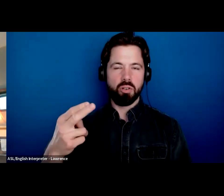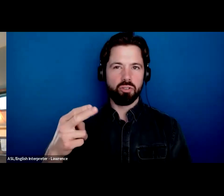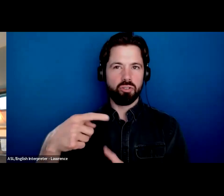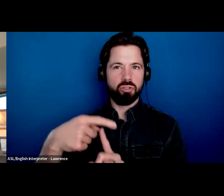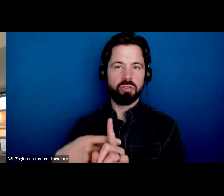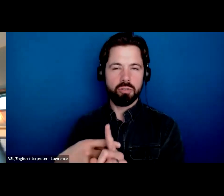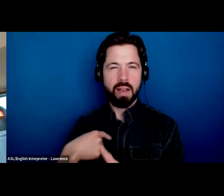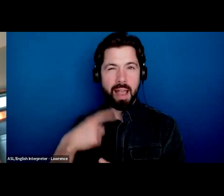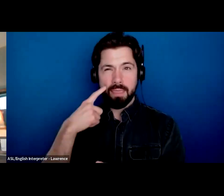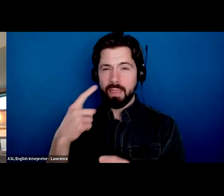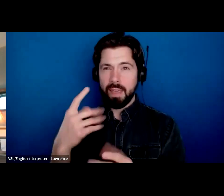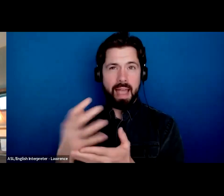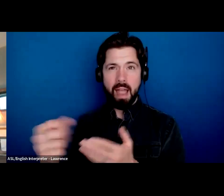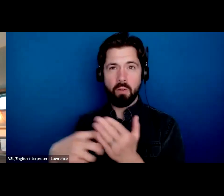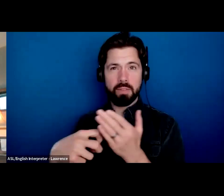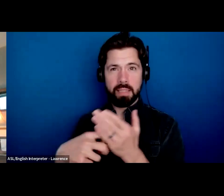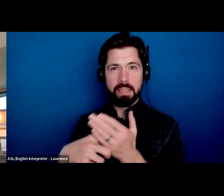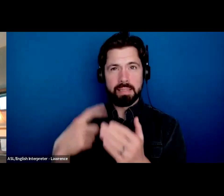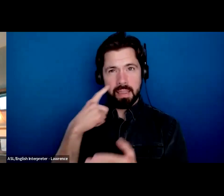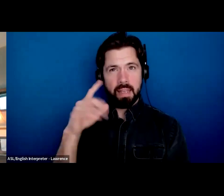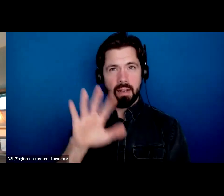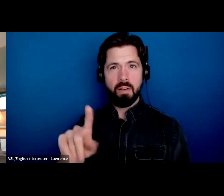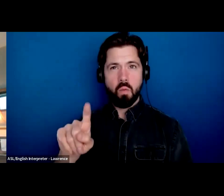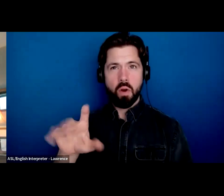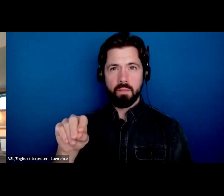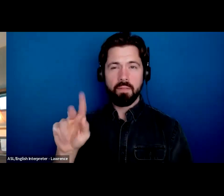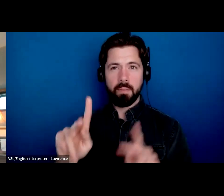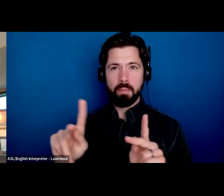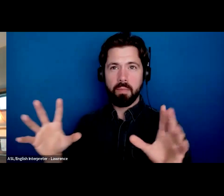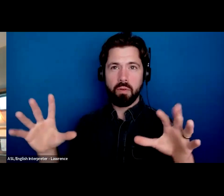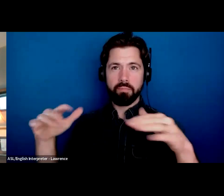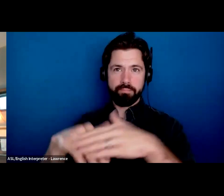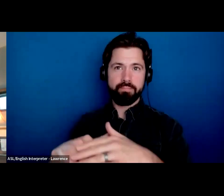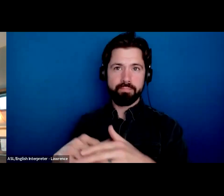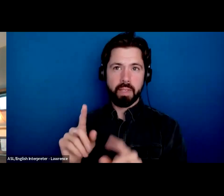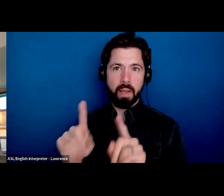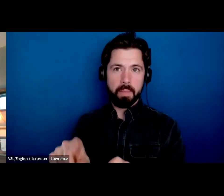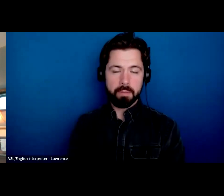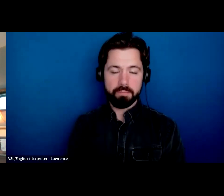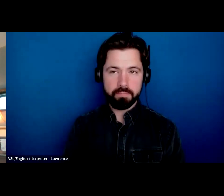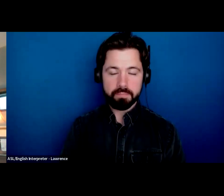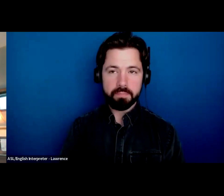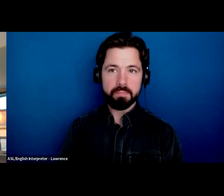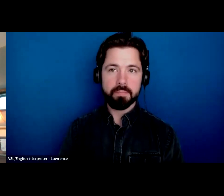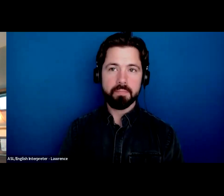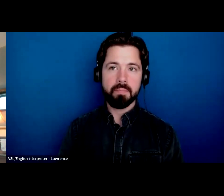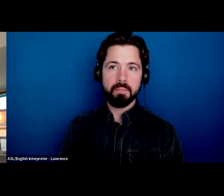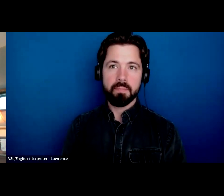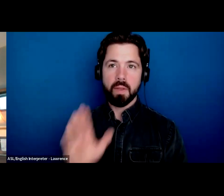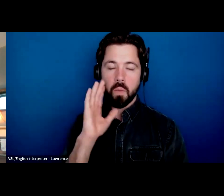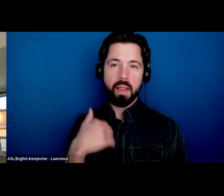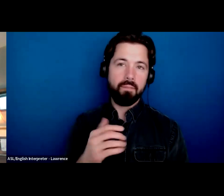already sold out. They have about 150 people coming. It's an opportunity for